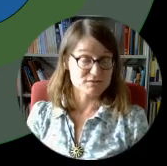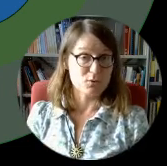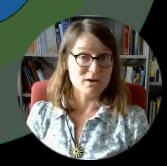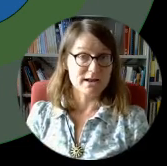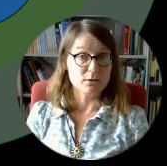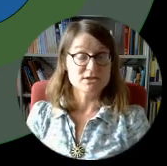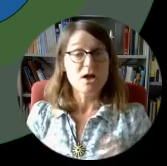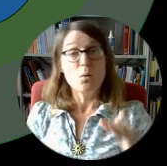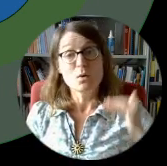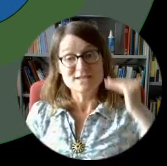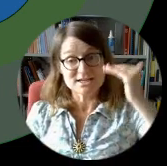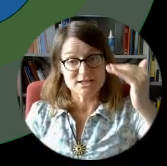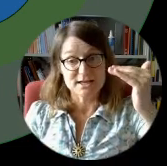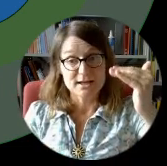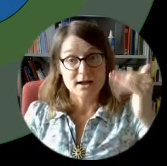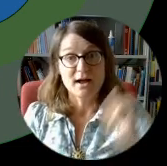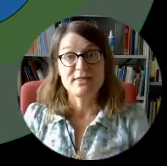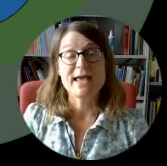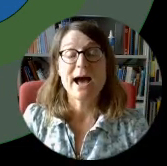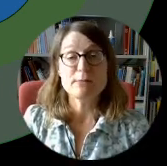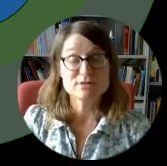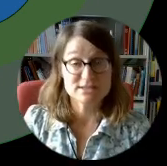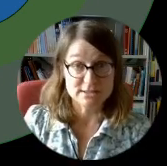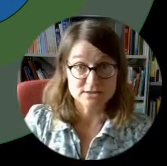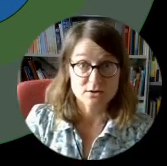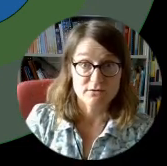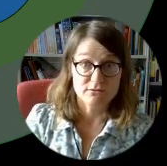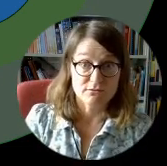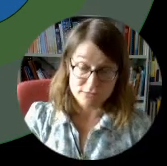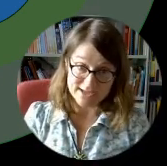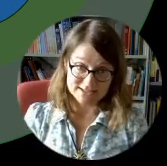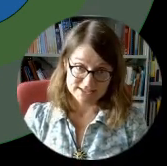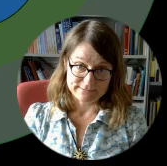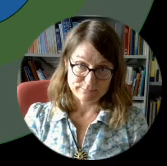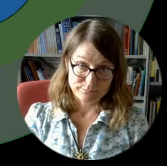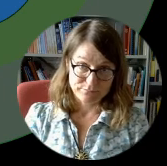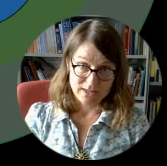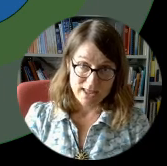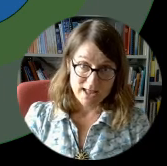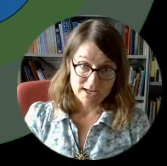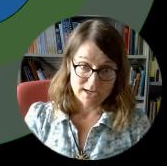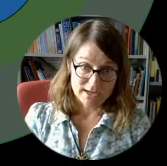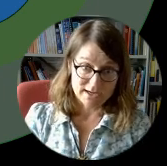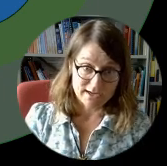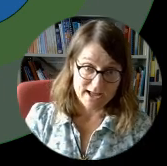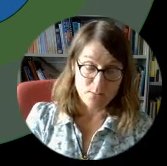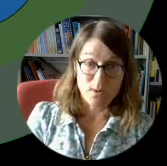of a spoken language was actually the high prestige variety.